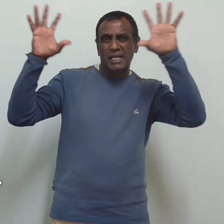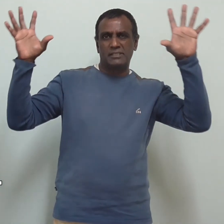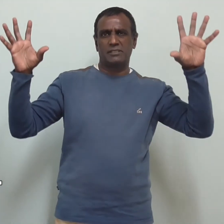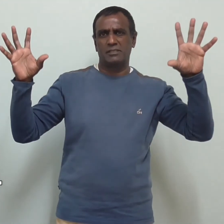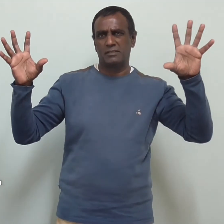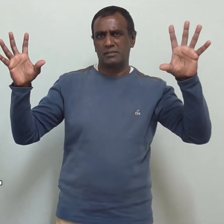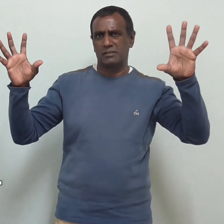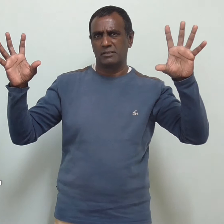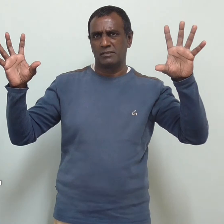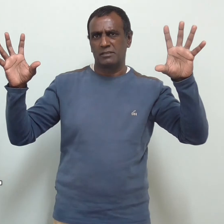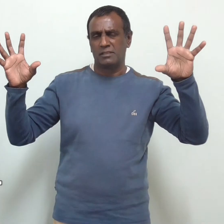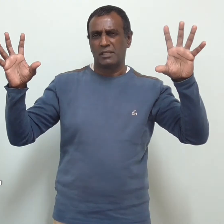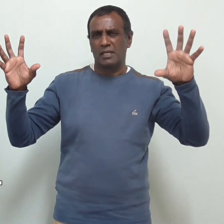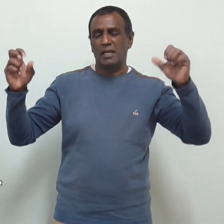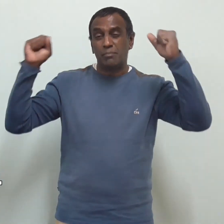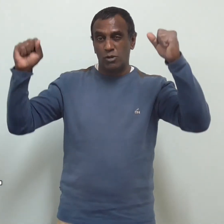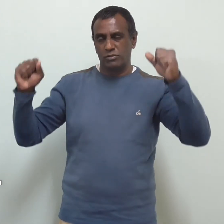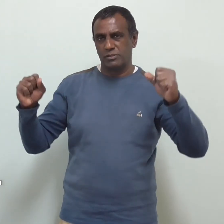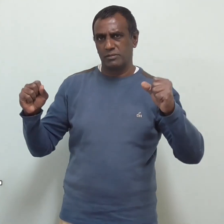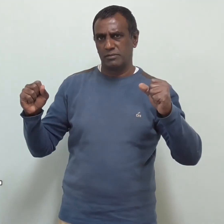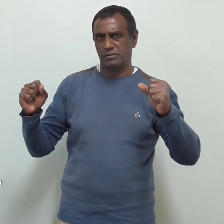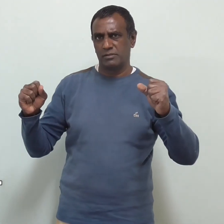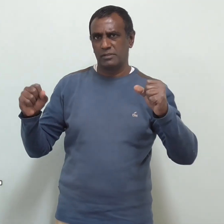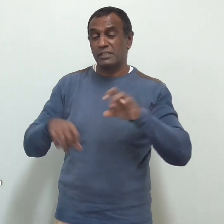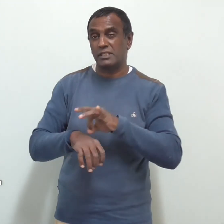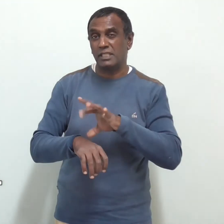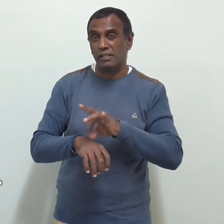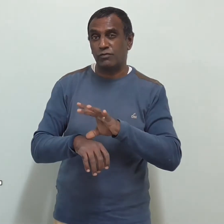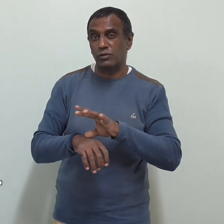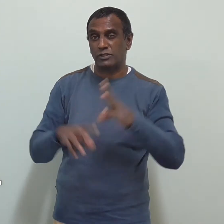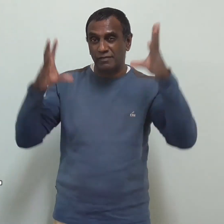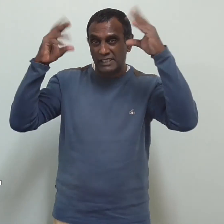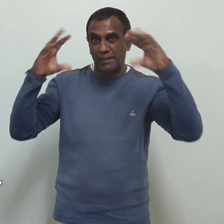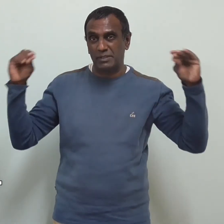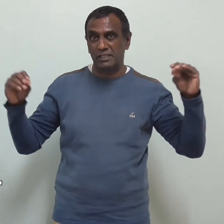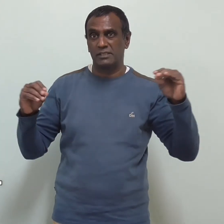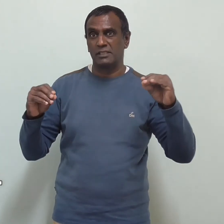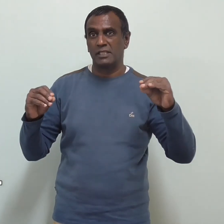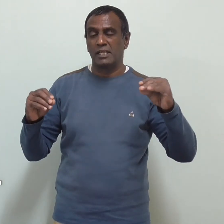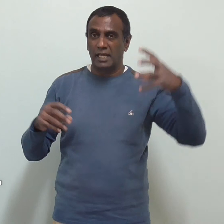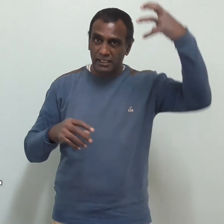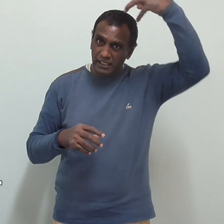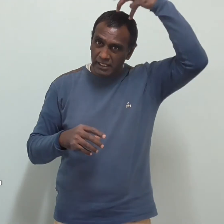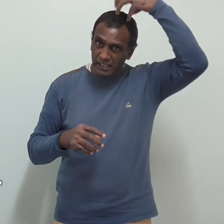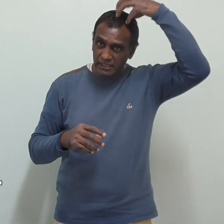bright and bold. This is the influence of the Japanese and the